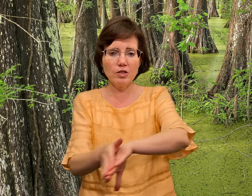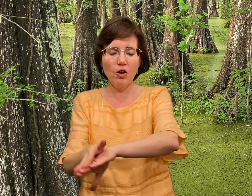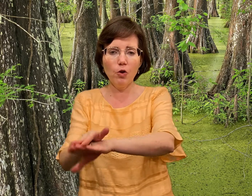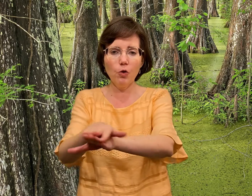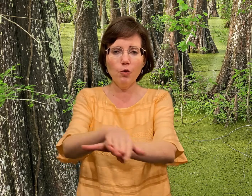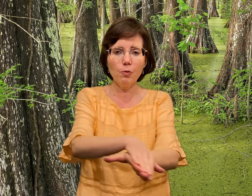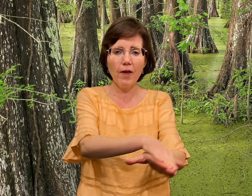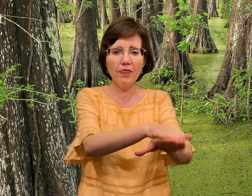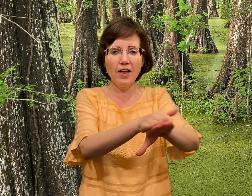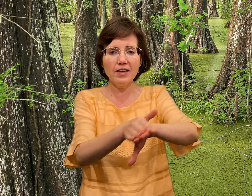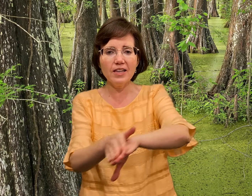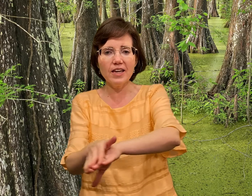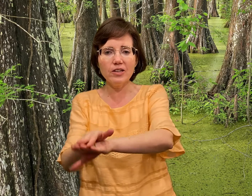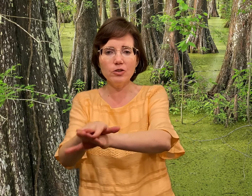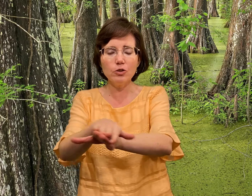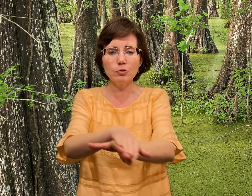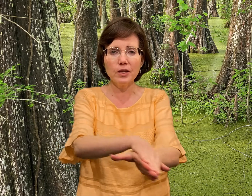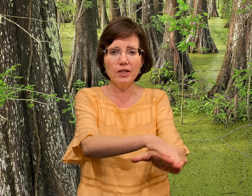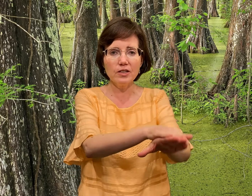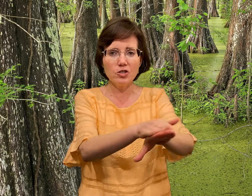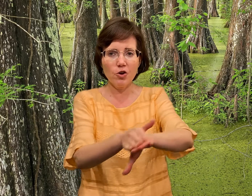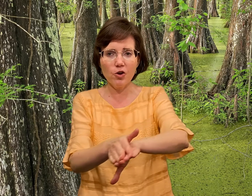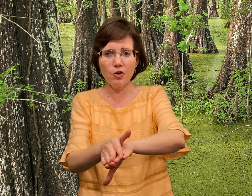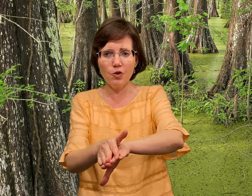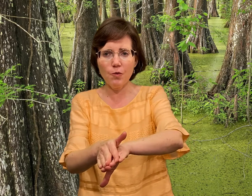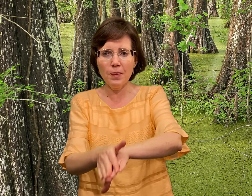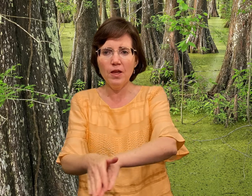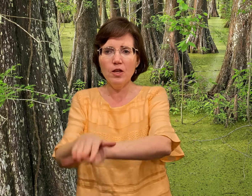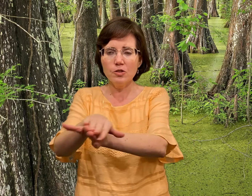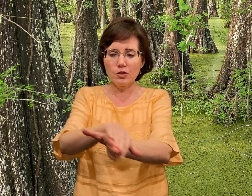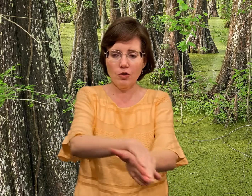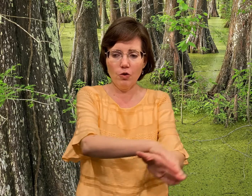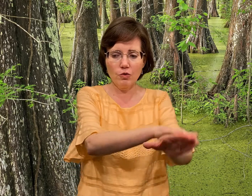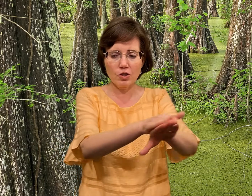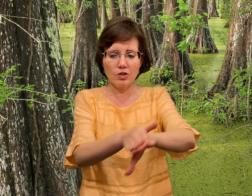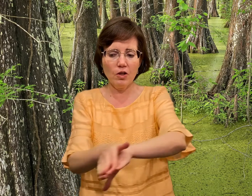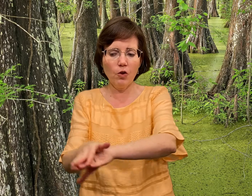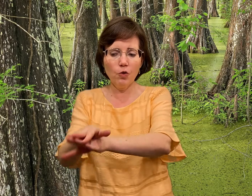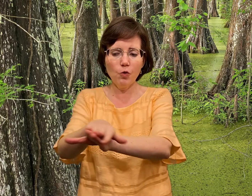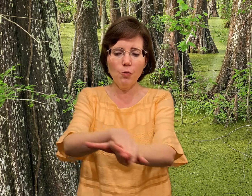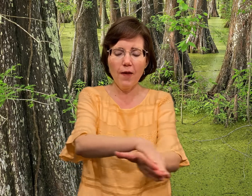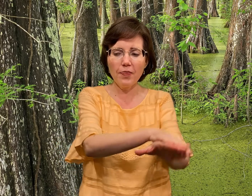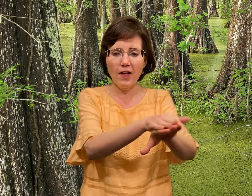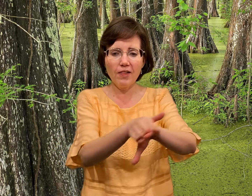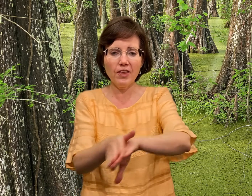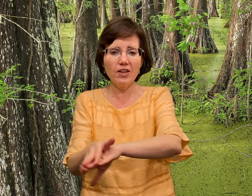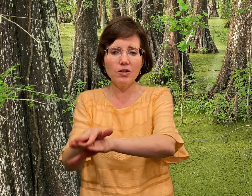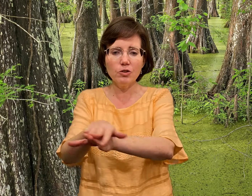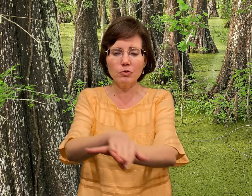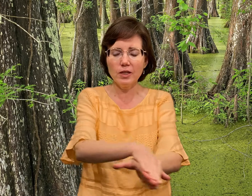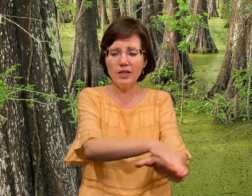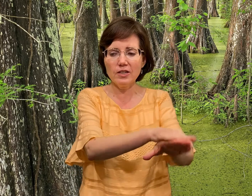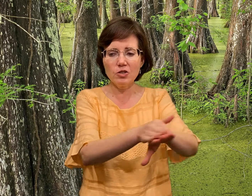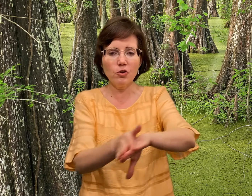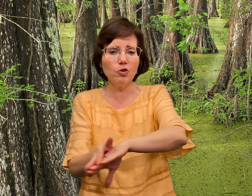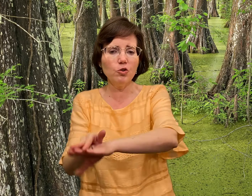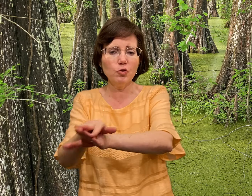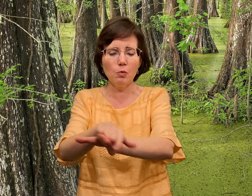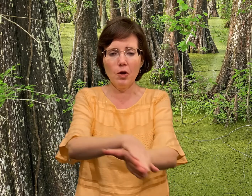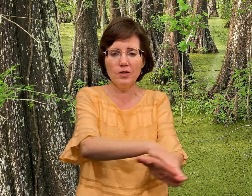slow went the little green turtle. Slow, slow went the little green turtle one